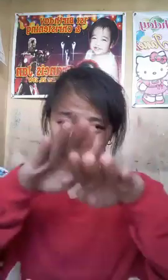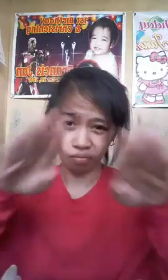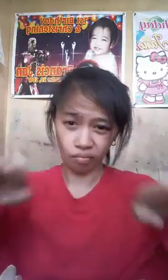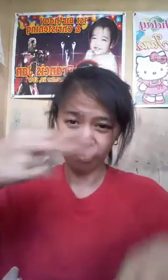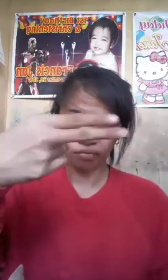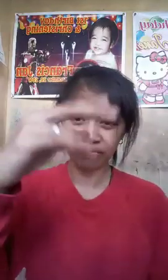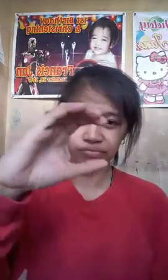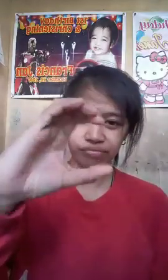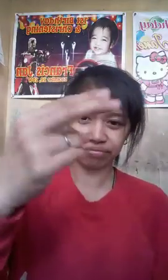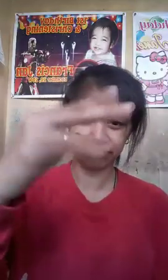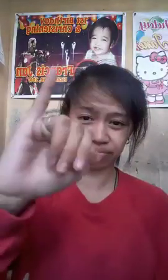here on Shop TV.